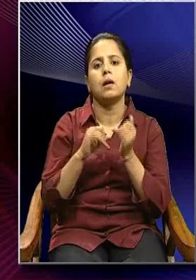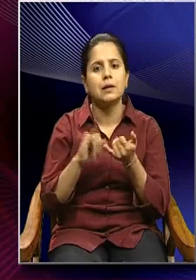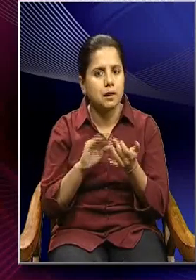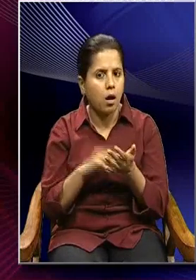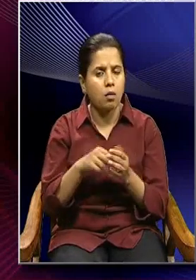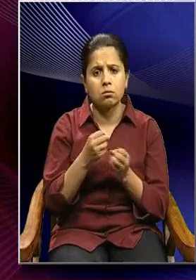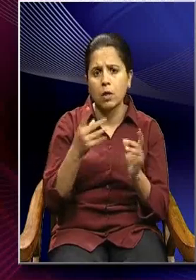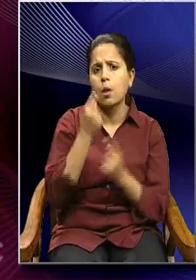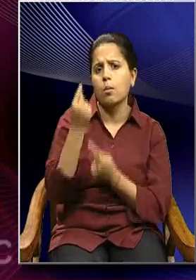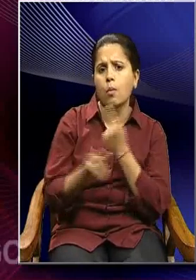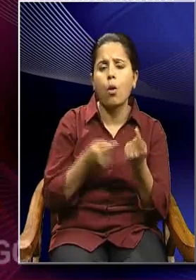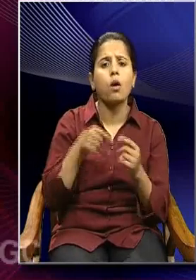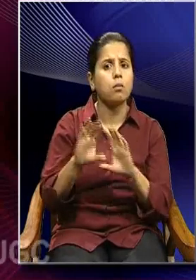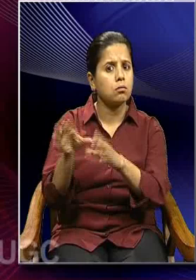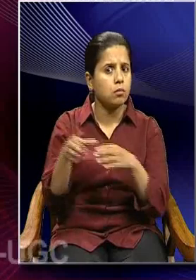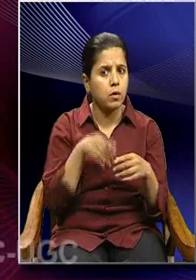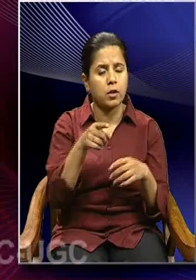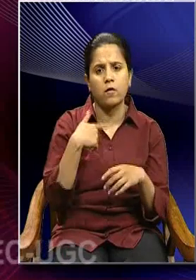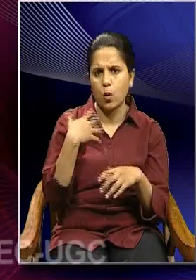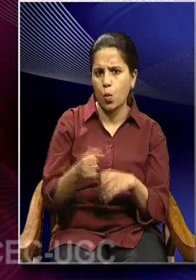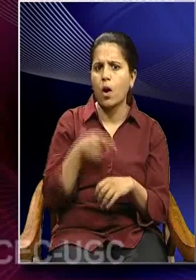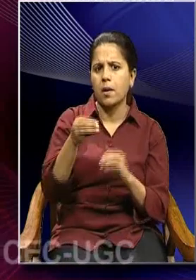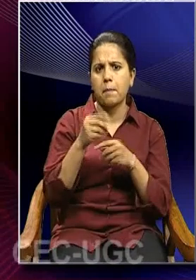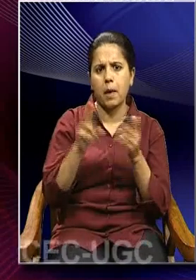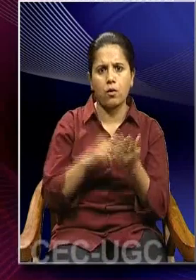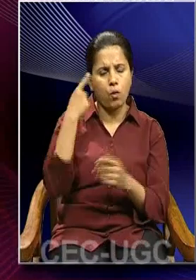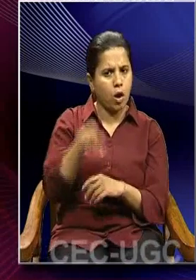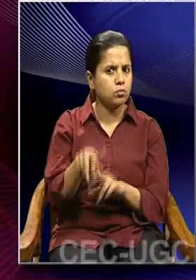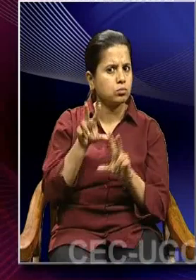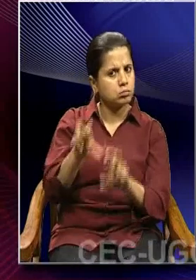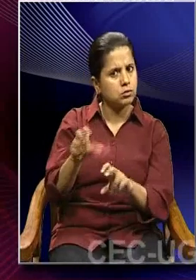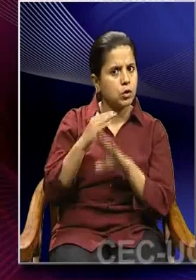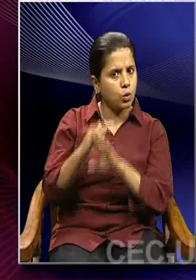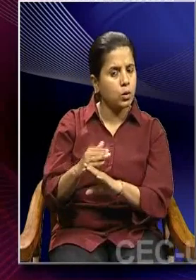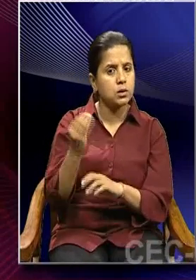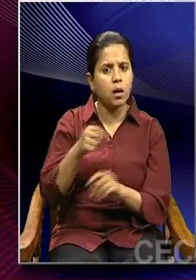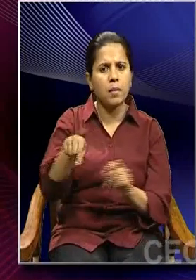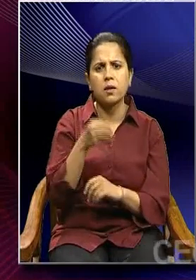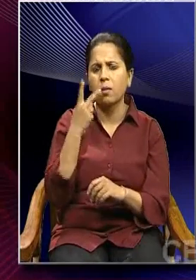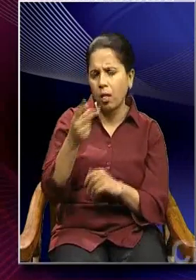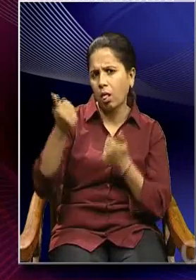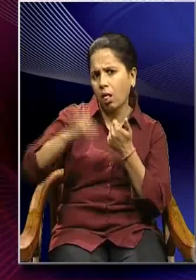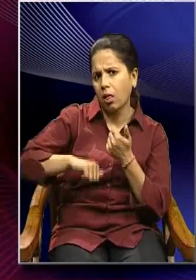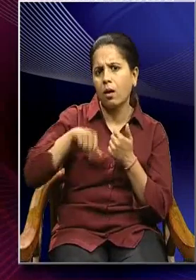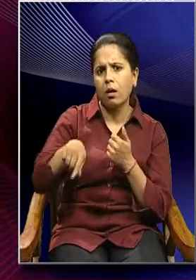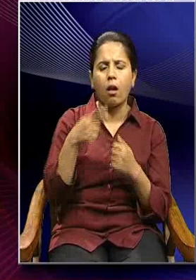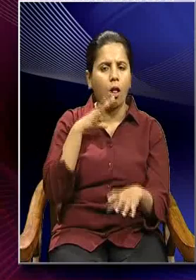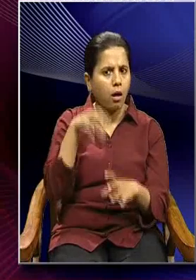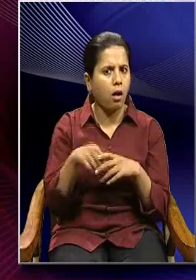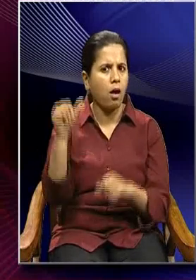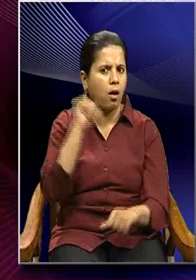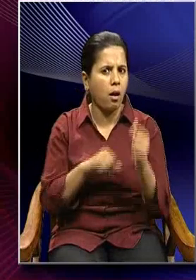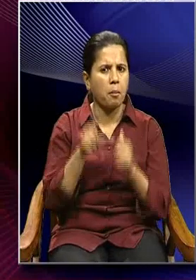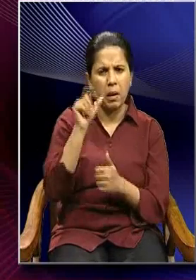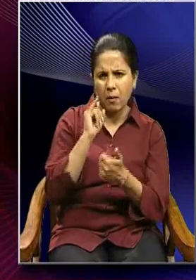of the political parties, they demanded a ban on accusing it of showing some kind of a falsehood and indulging in character assassination